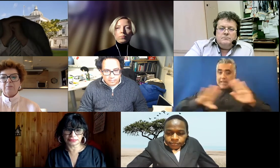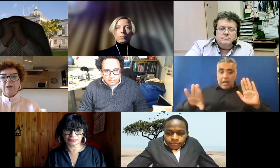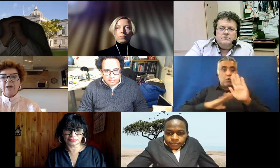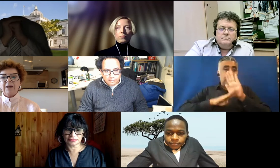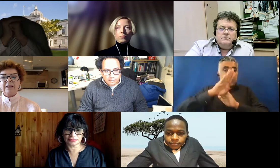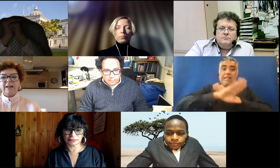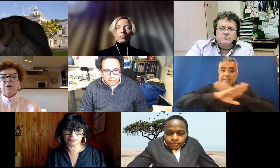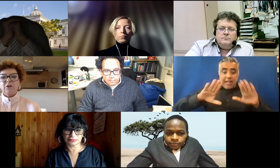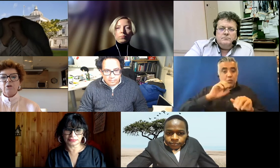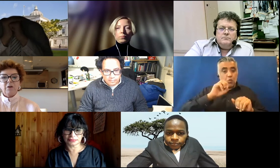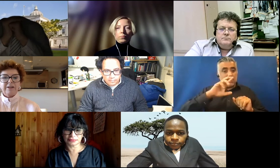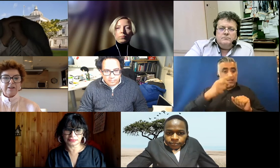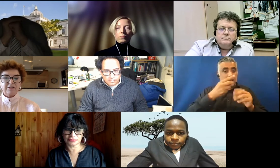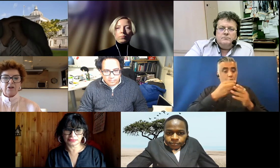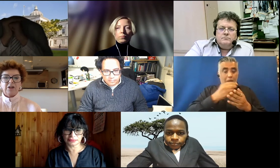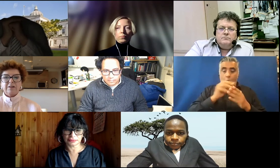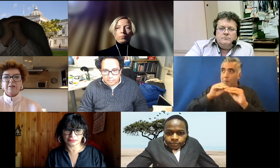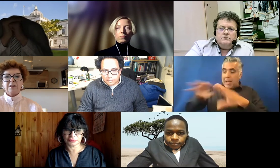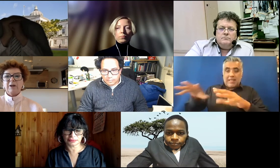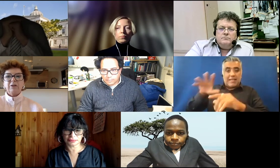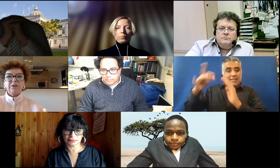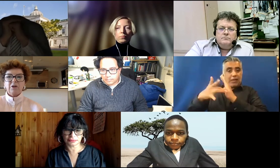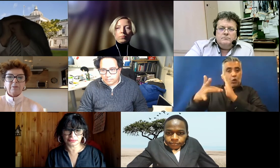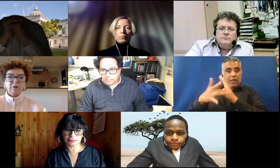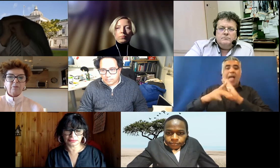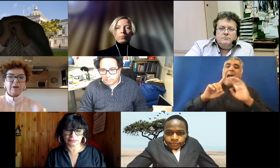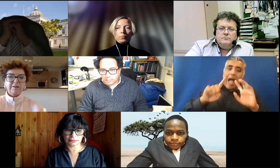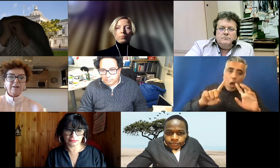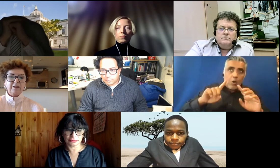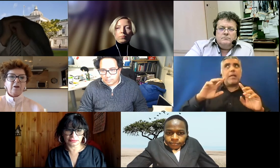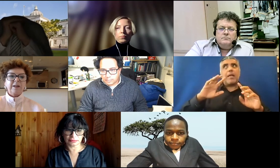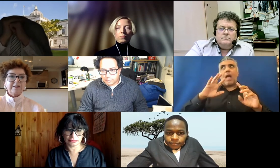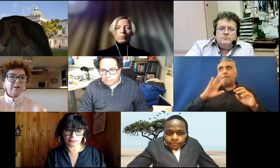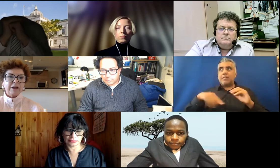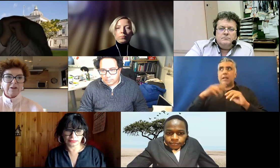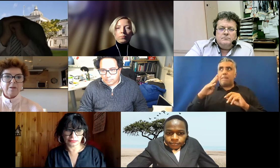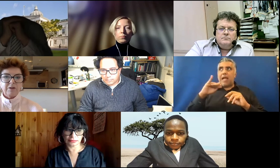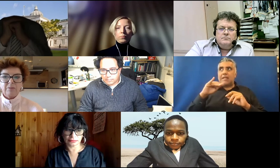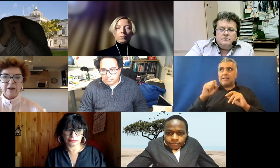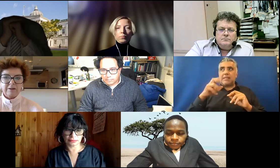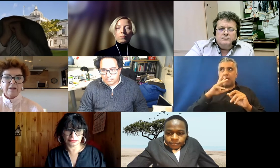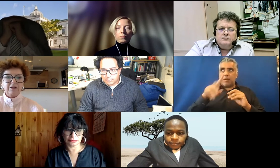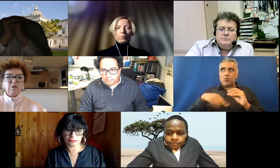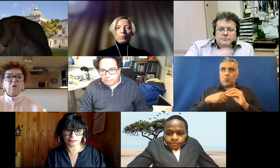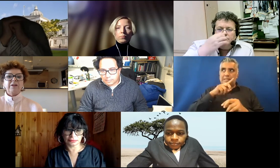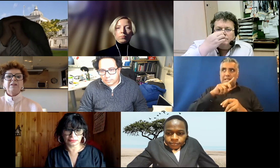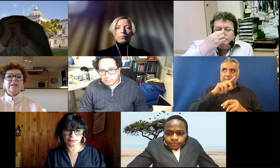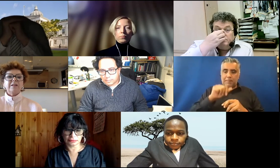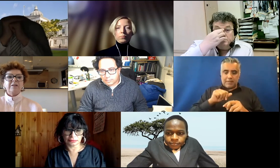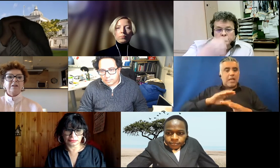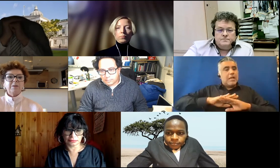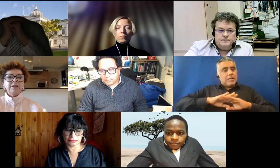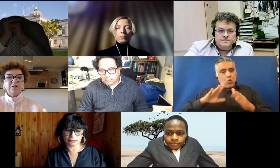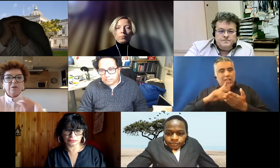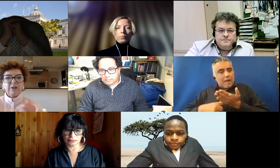organizations that buy and or deploy these technologies, despite all the talk about bias, are asking about disability bias, nor are they